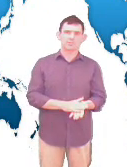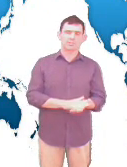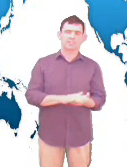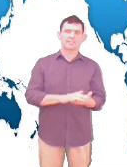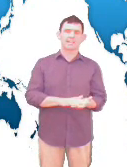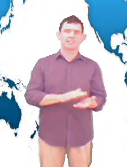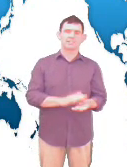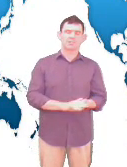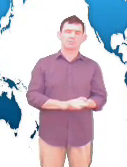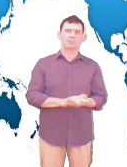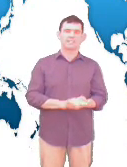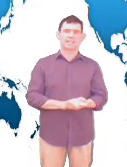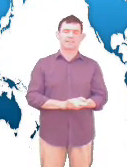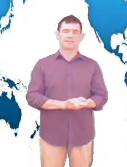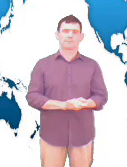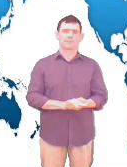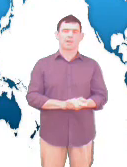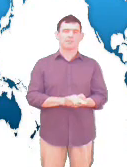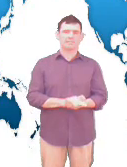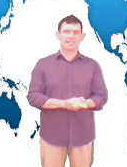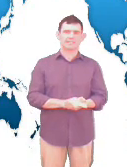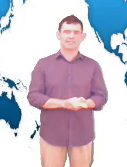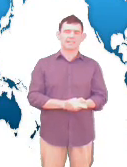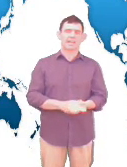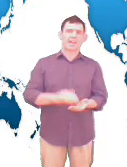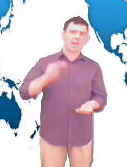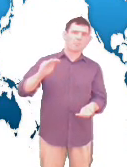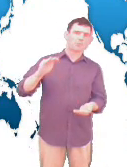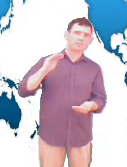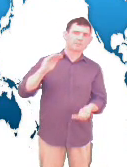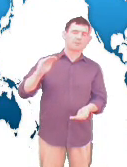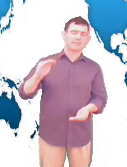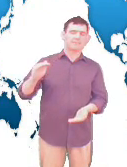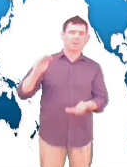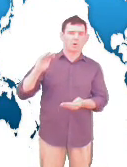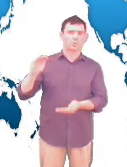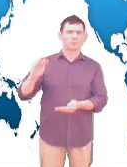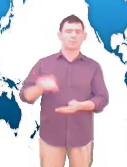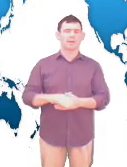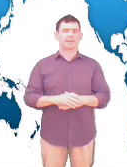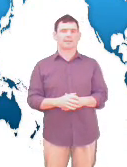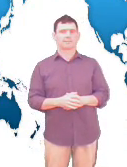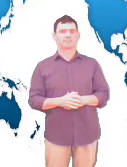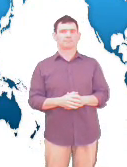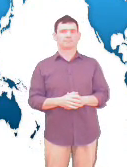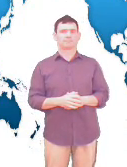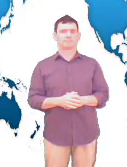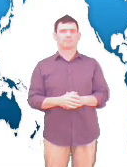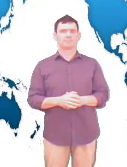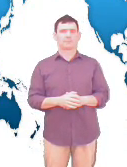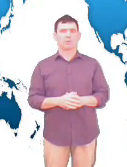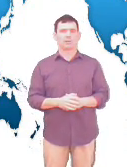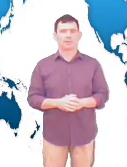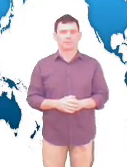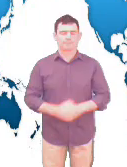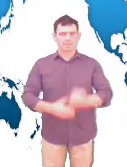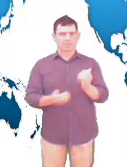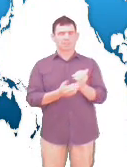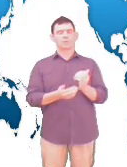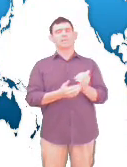measure on a scale of 0 to 10 of intensity how much that belief holds you back. Okay, so